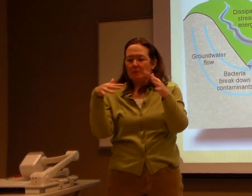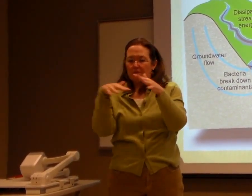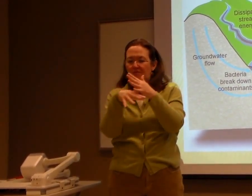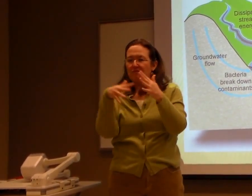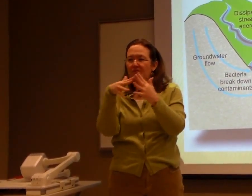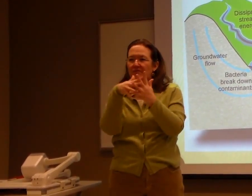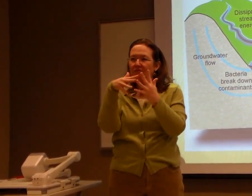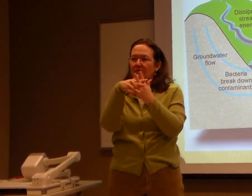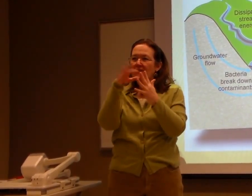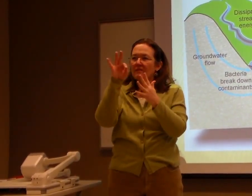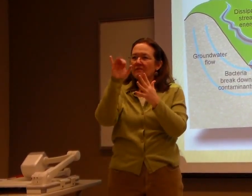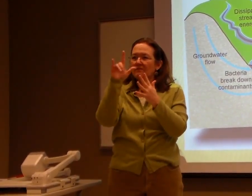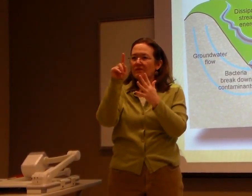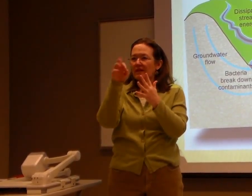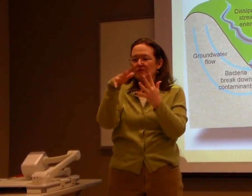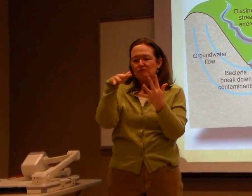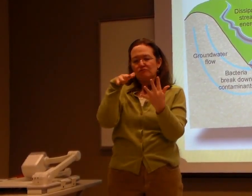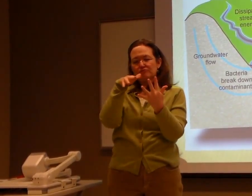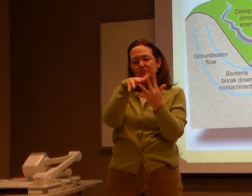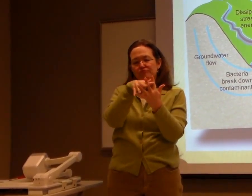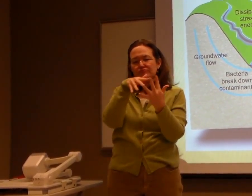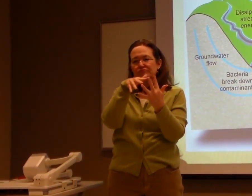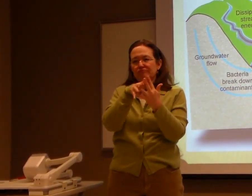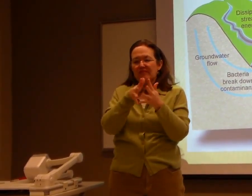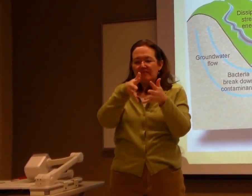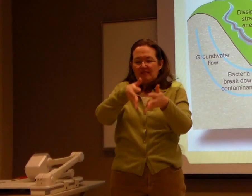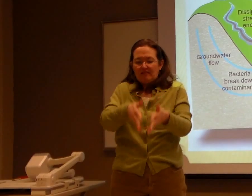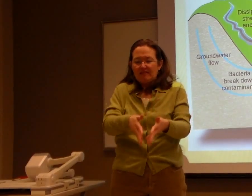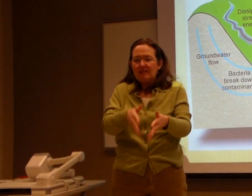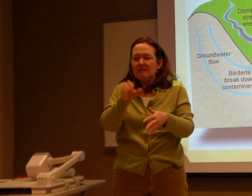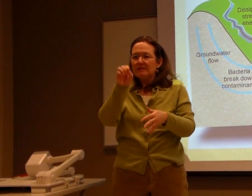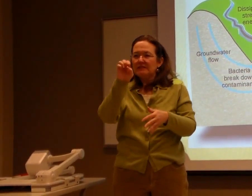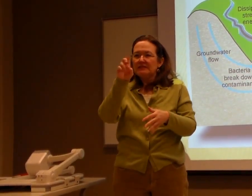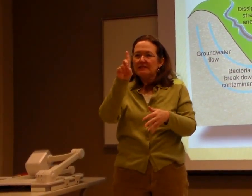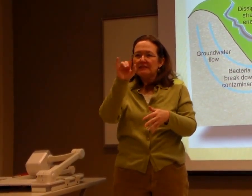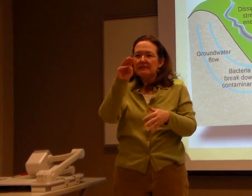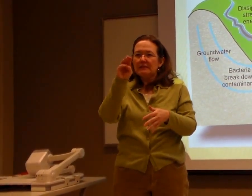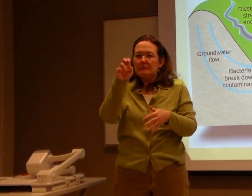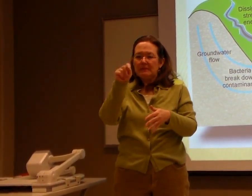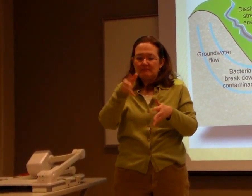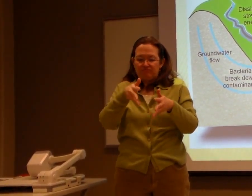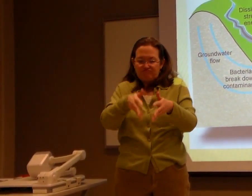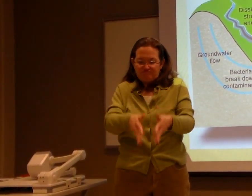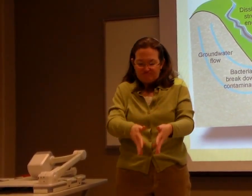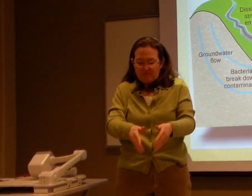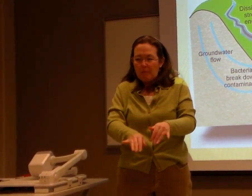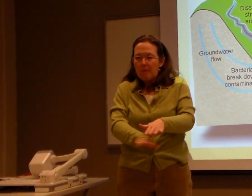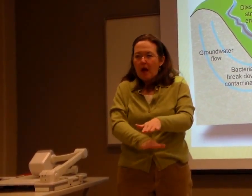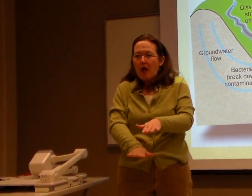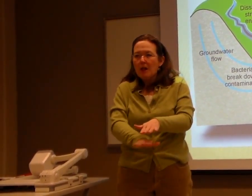All the grasses and plants filter and break down the contaminants,